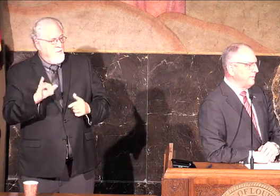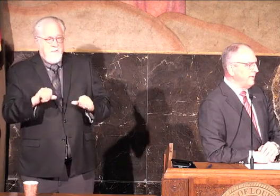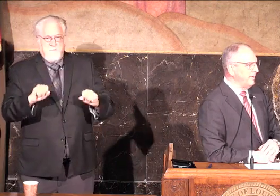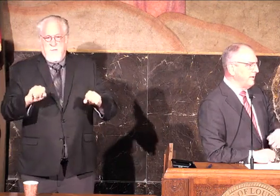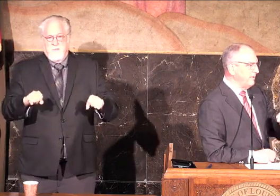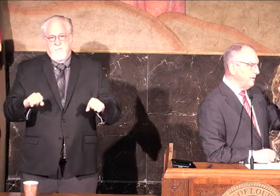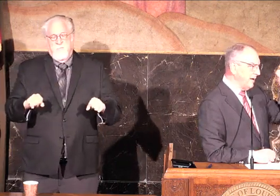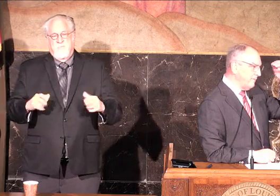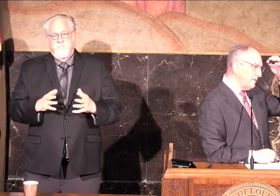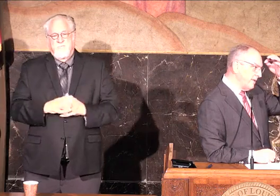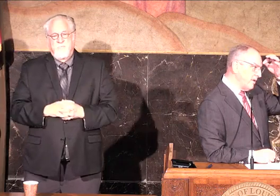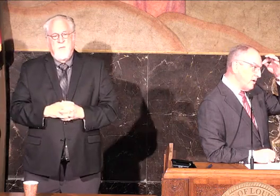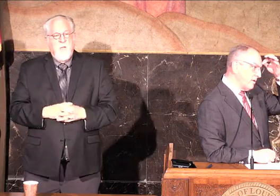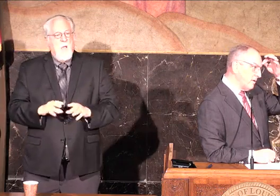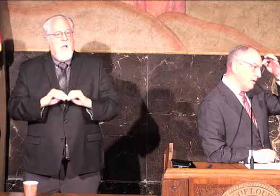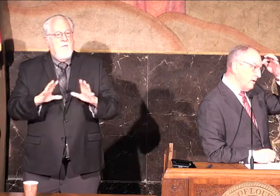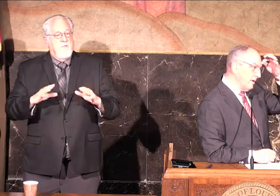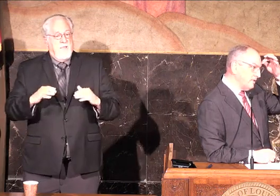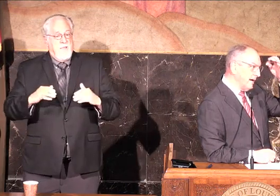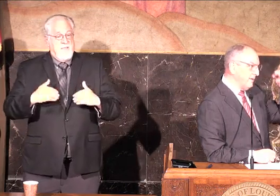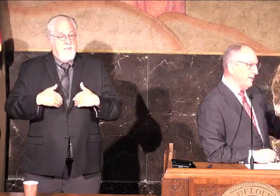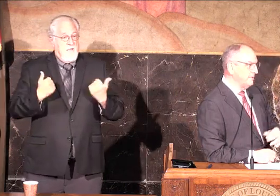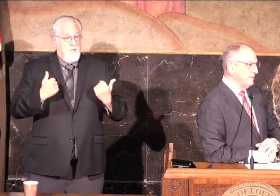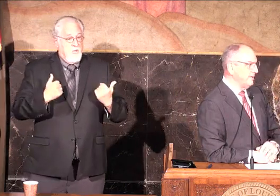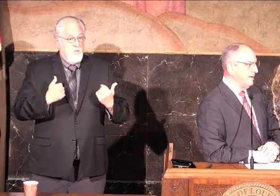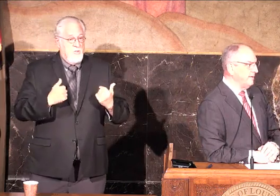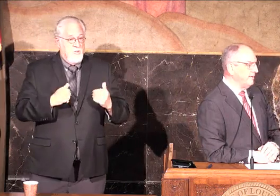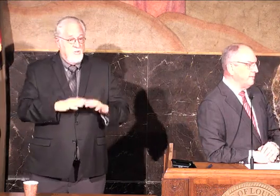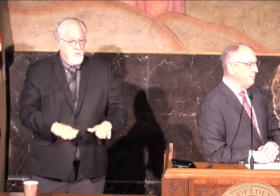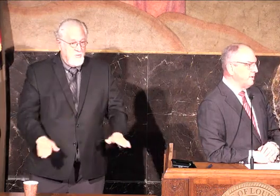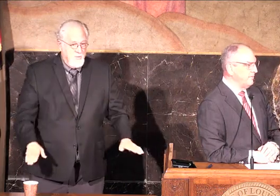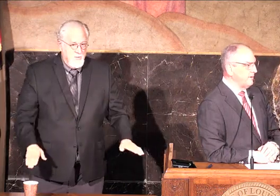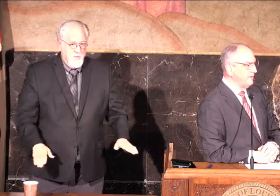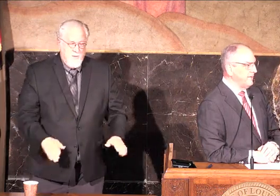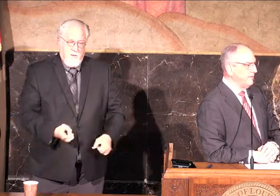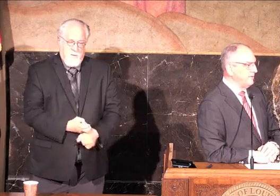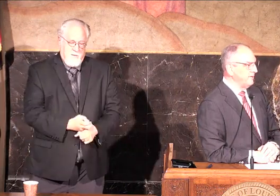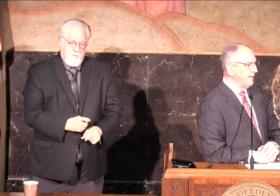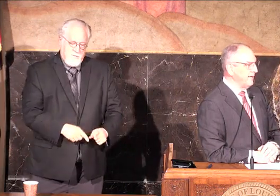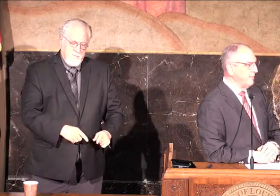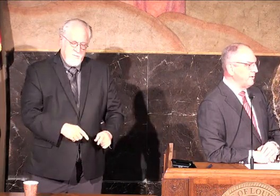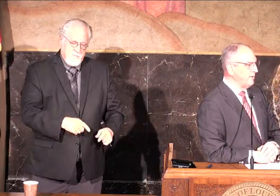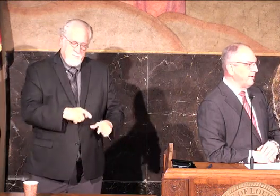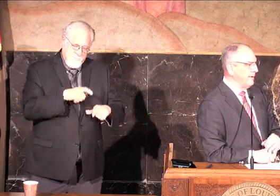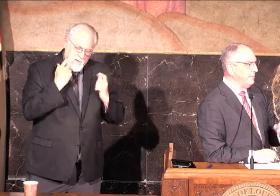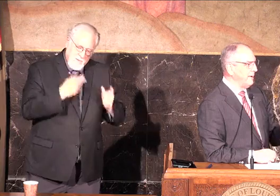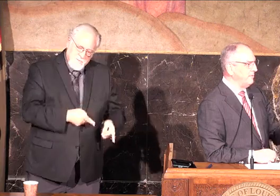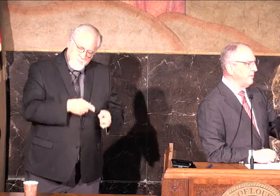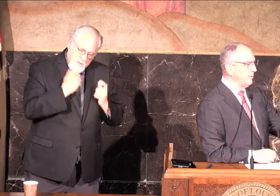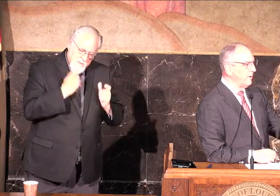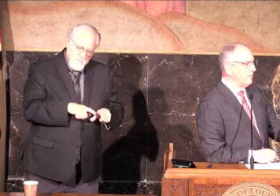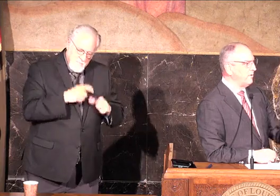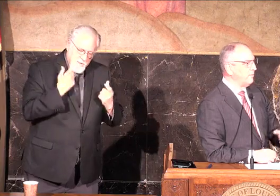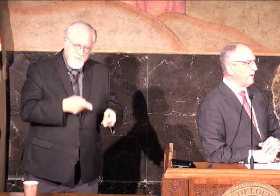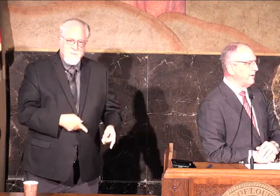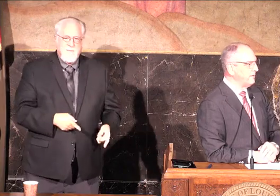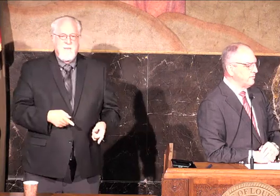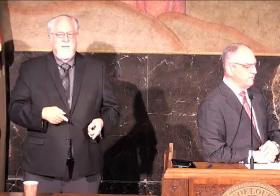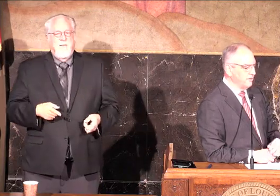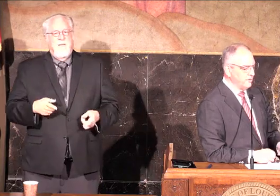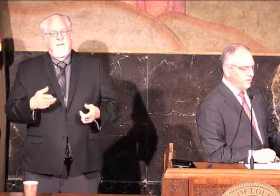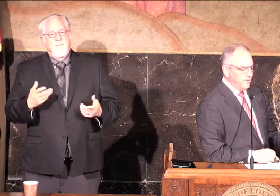possible. And obviously, the younger a child is, the more difficult it is to get him or her to keep the mask on and wear it